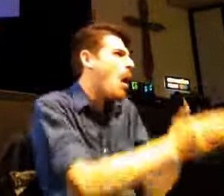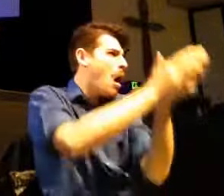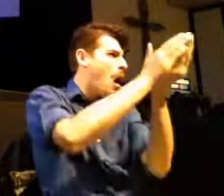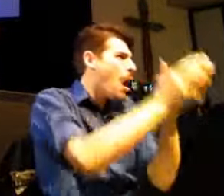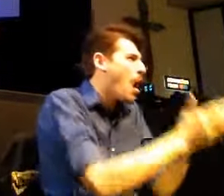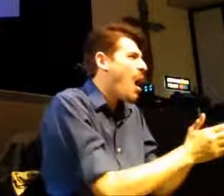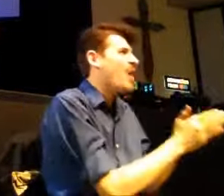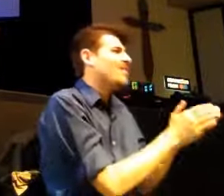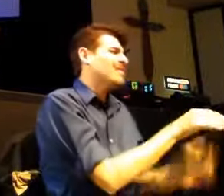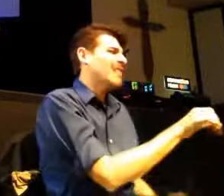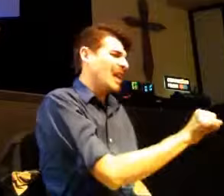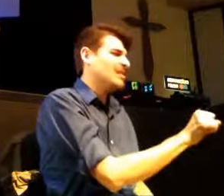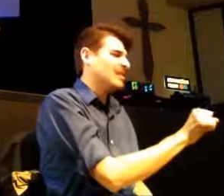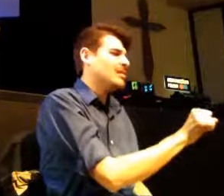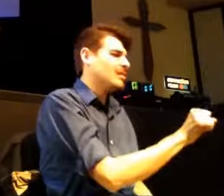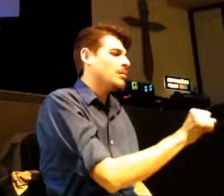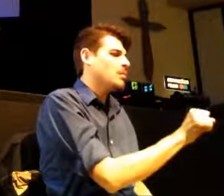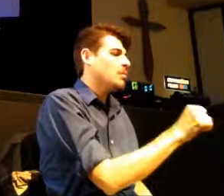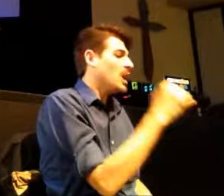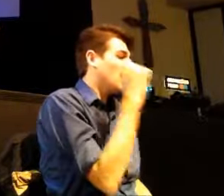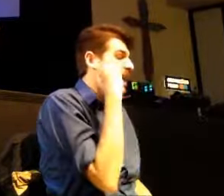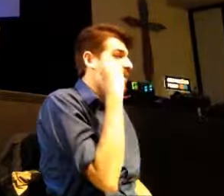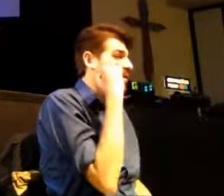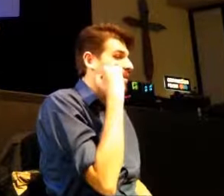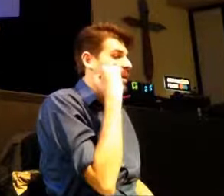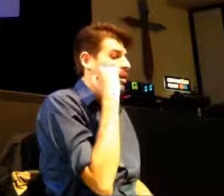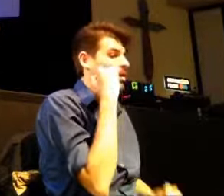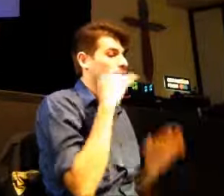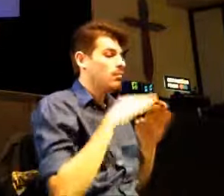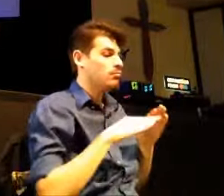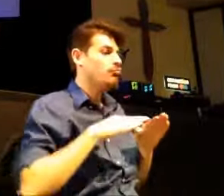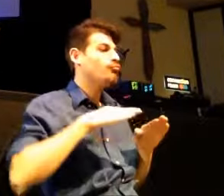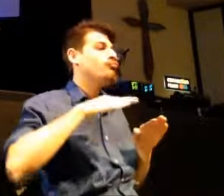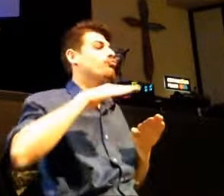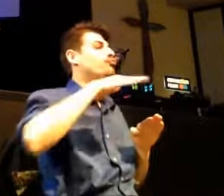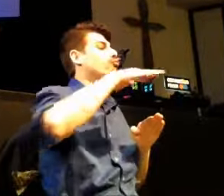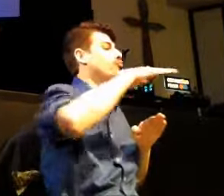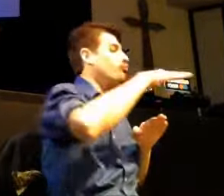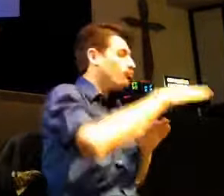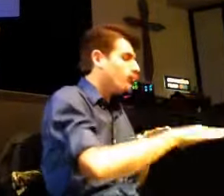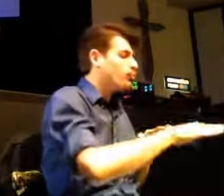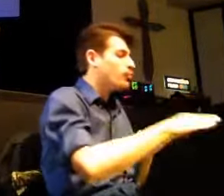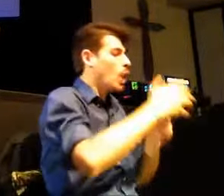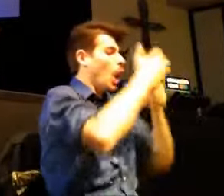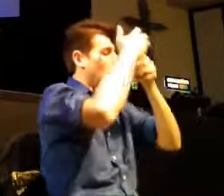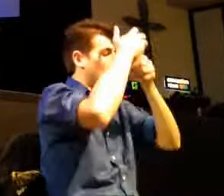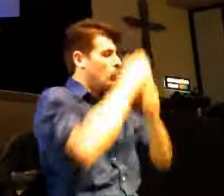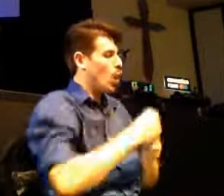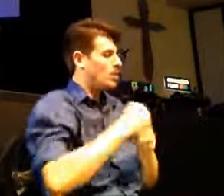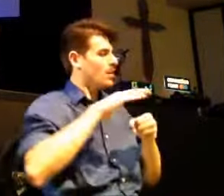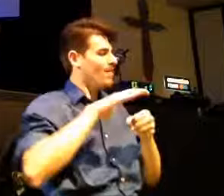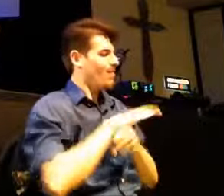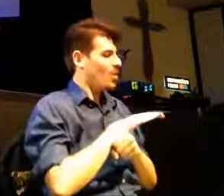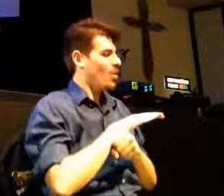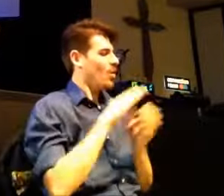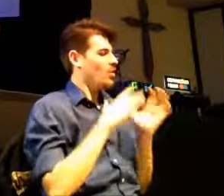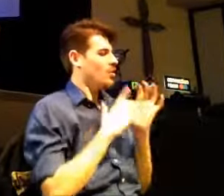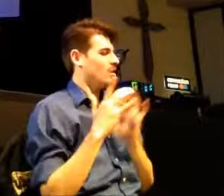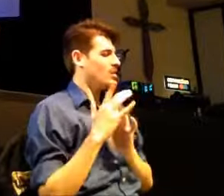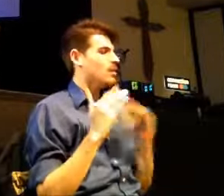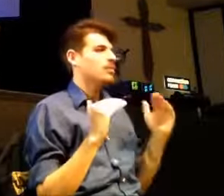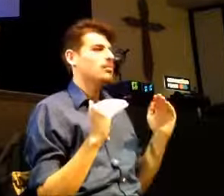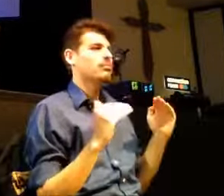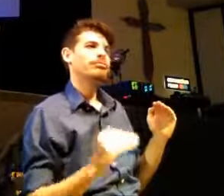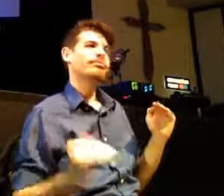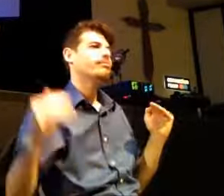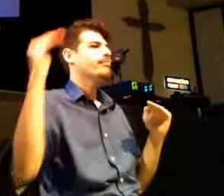as important as what it would mean to have this moment of actually trusting what Jesus is saying. This is